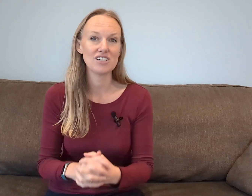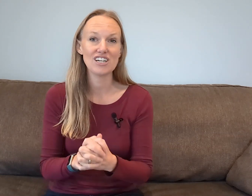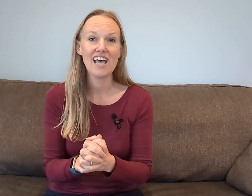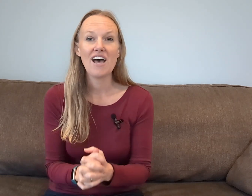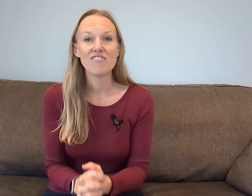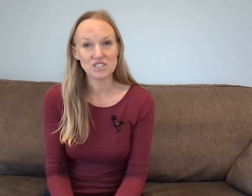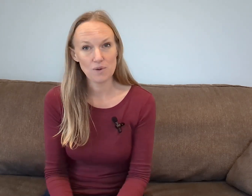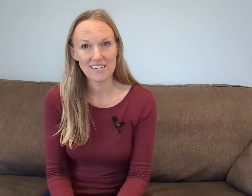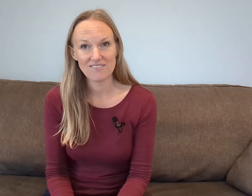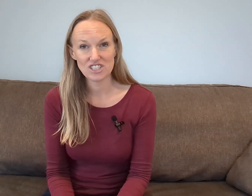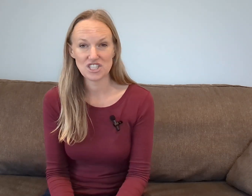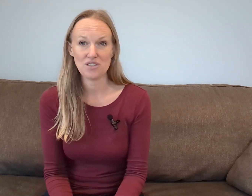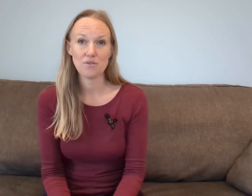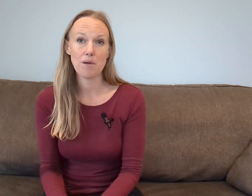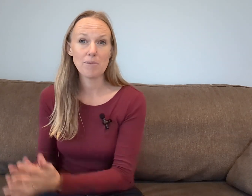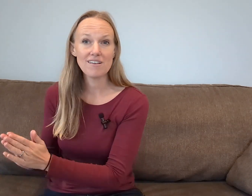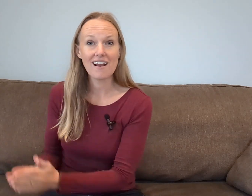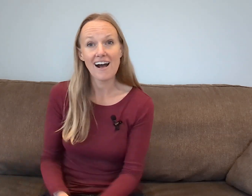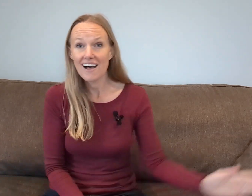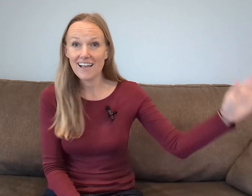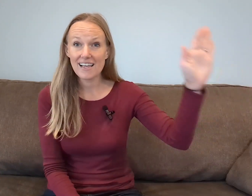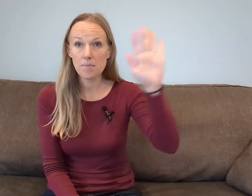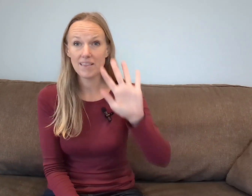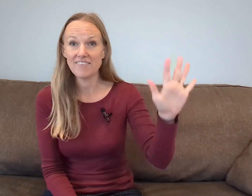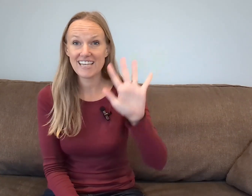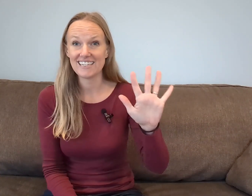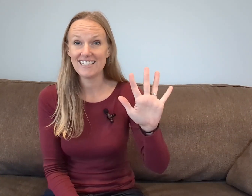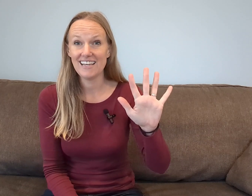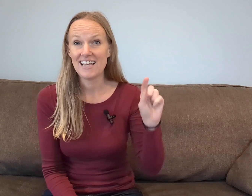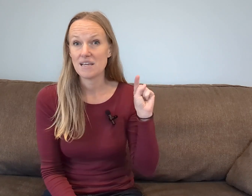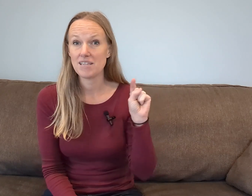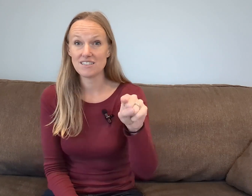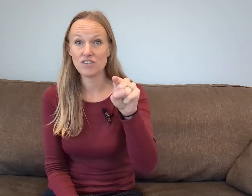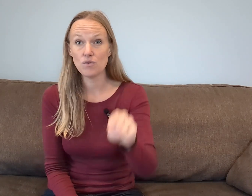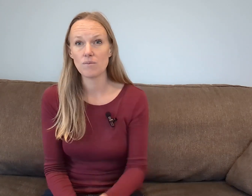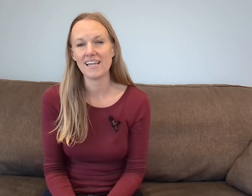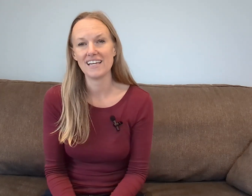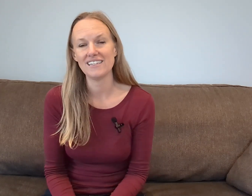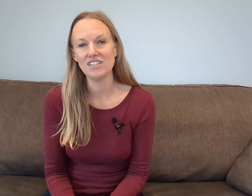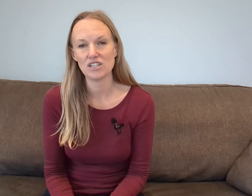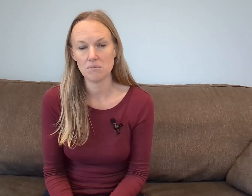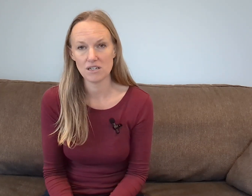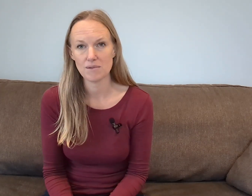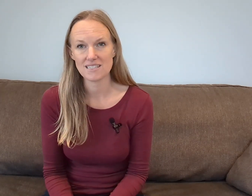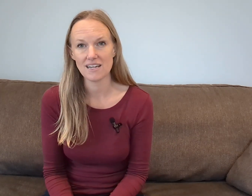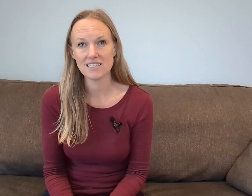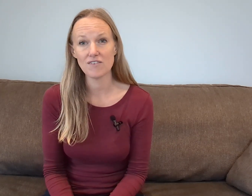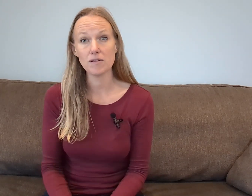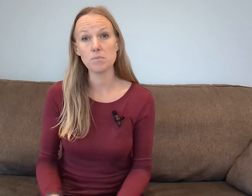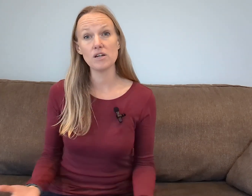learn verse 1 and verse 2. Remember that I am left-handed. That means if you are right-handed, you're going to mirror my signs. If you look below